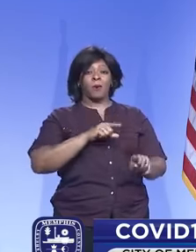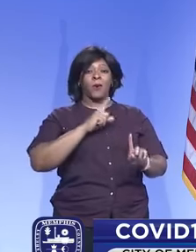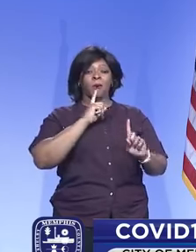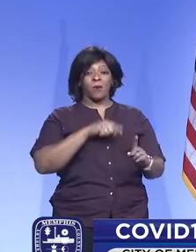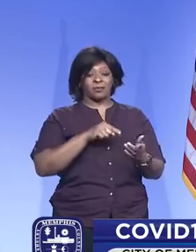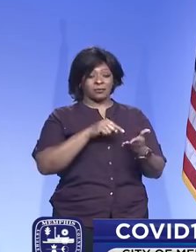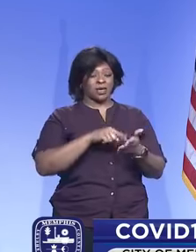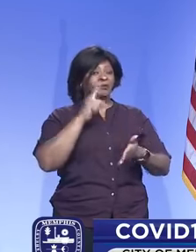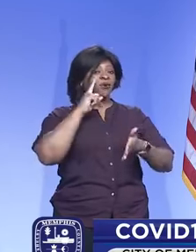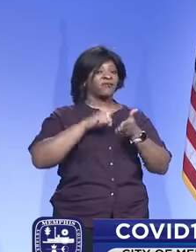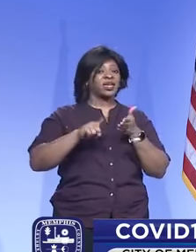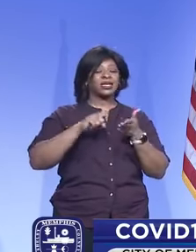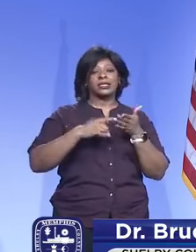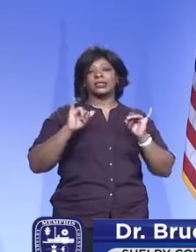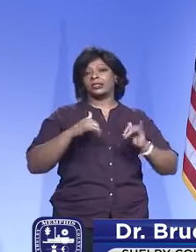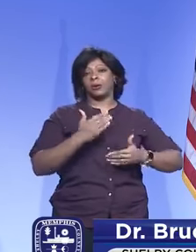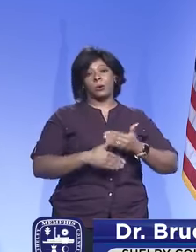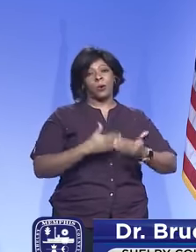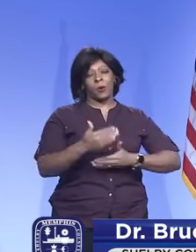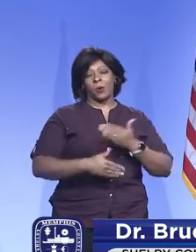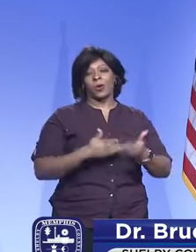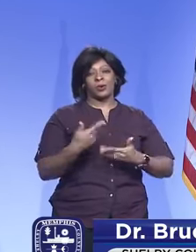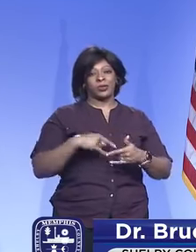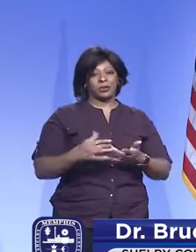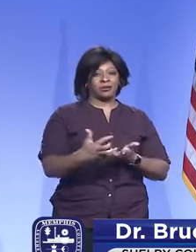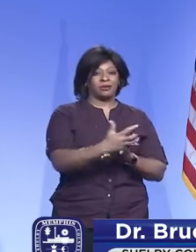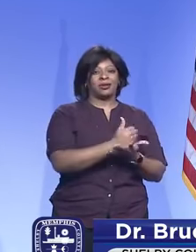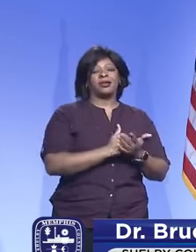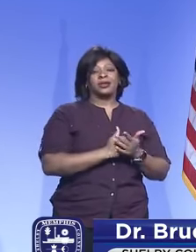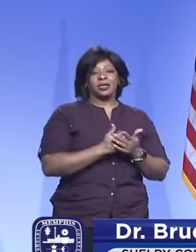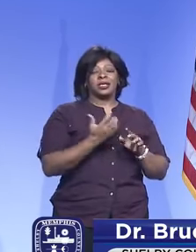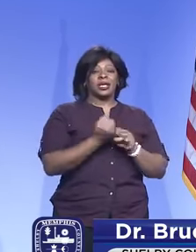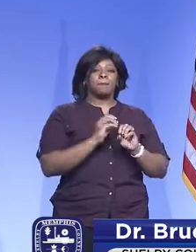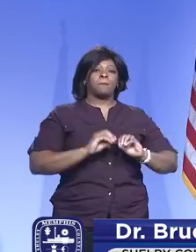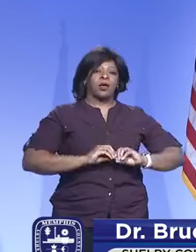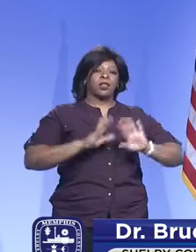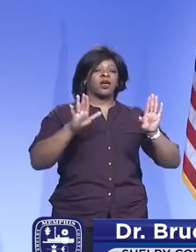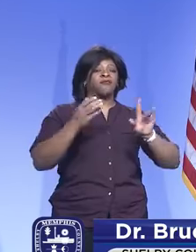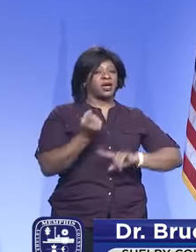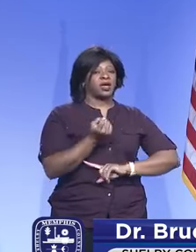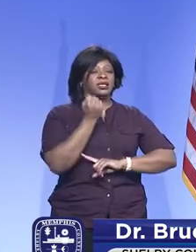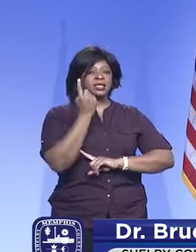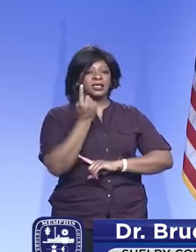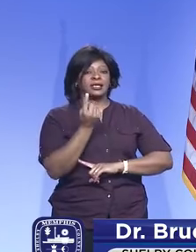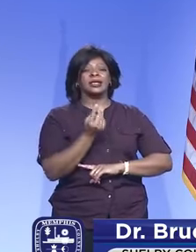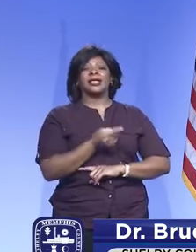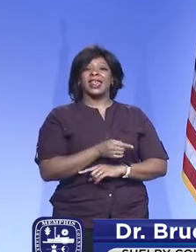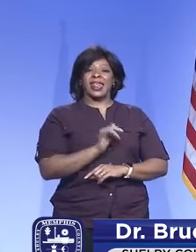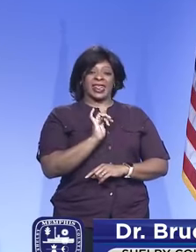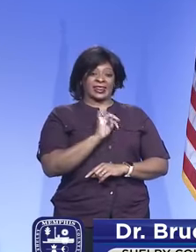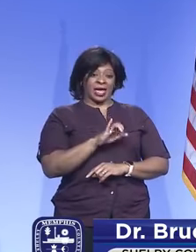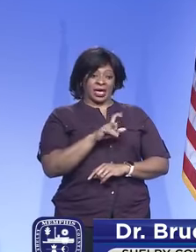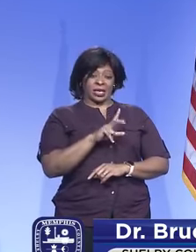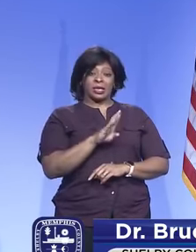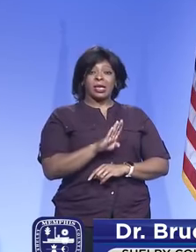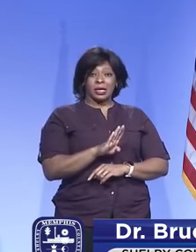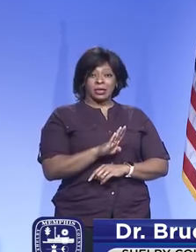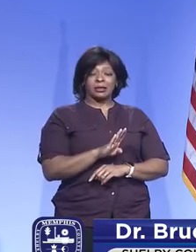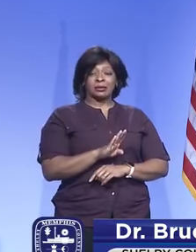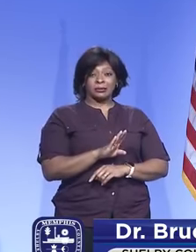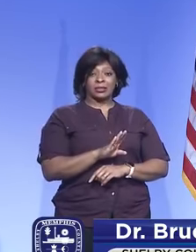the investigations we're still doing to get further clarity, is that they